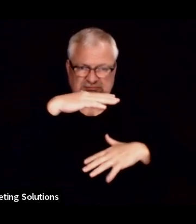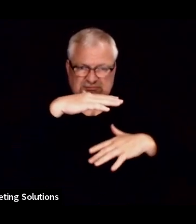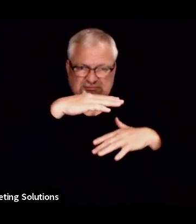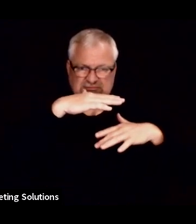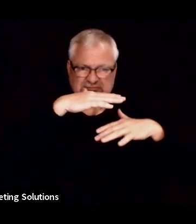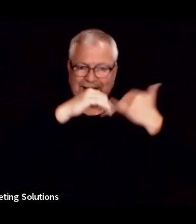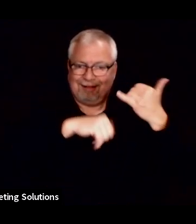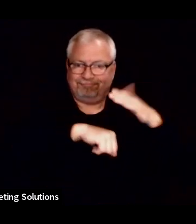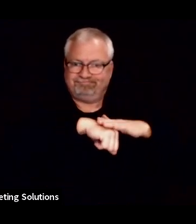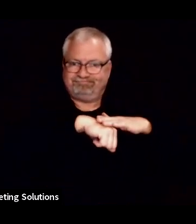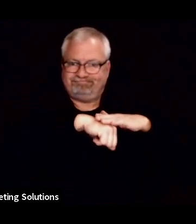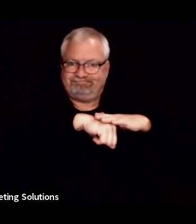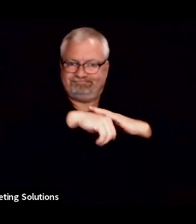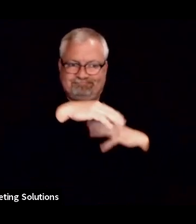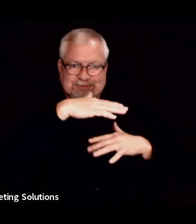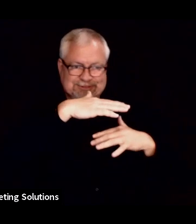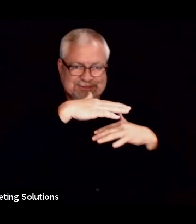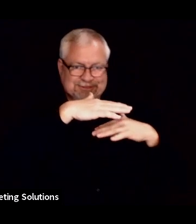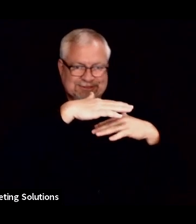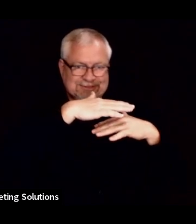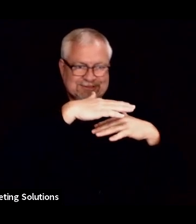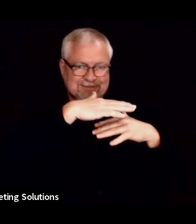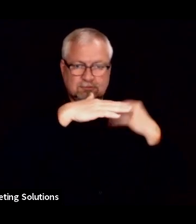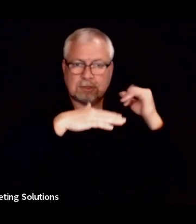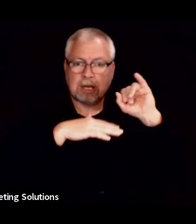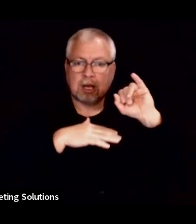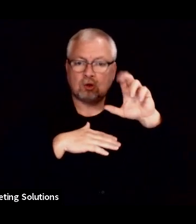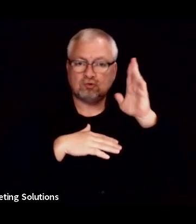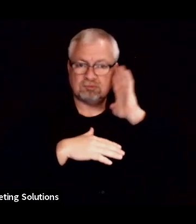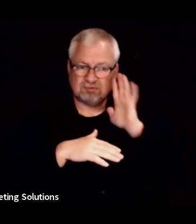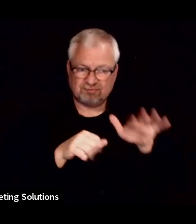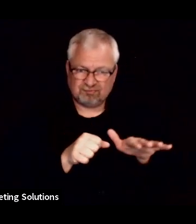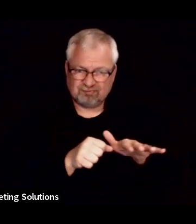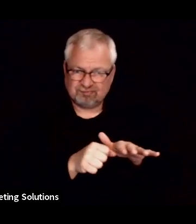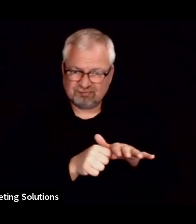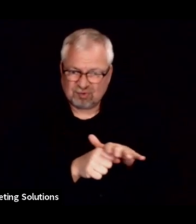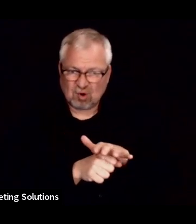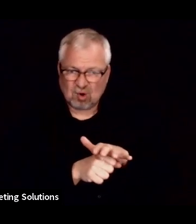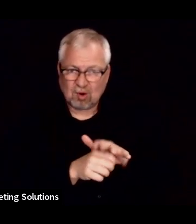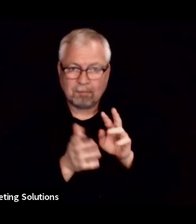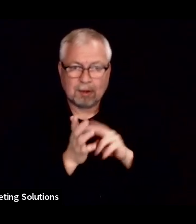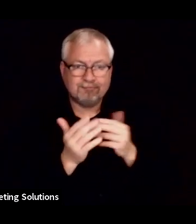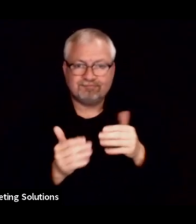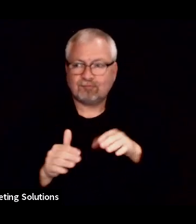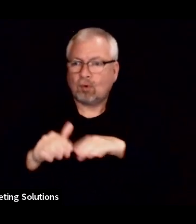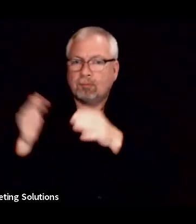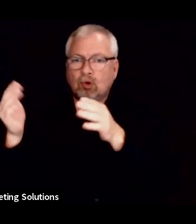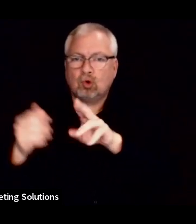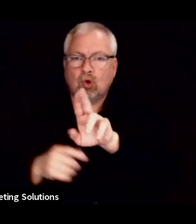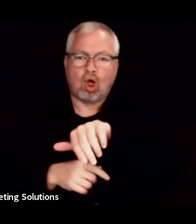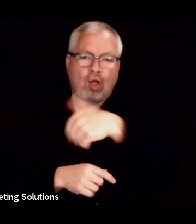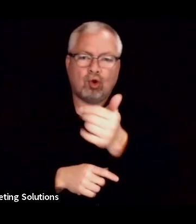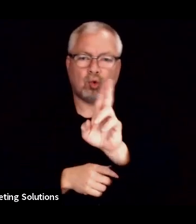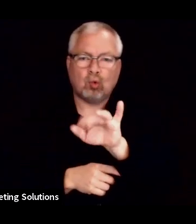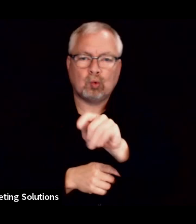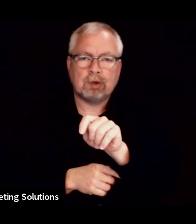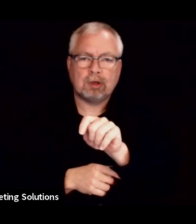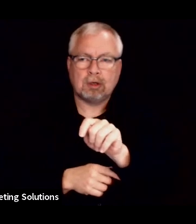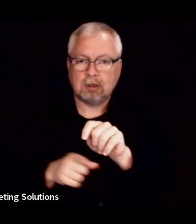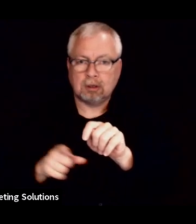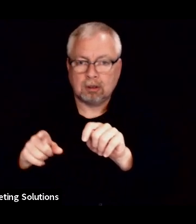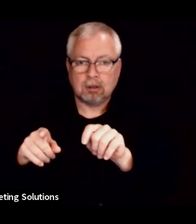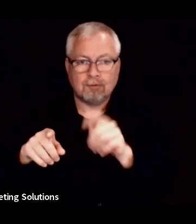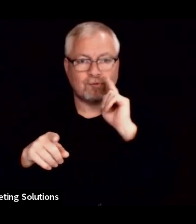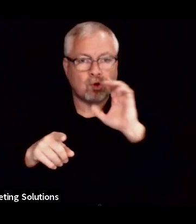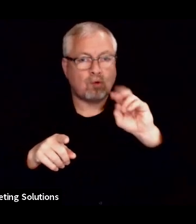beds used. They're opening up new COVID units. ECMO machines were used. It all points to a busy time, maybe because of COVID,